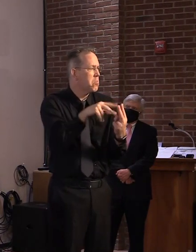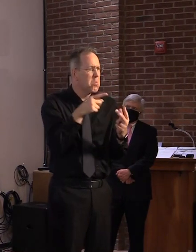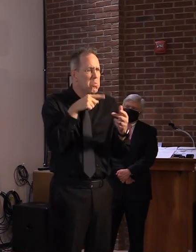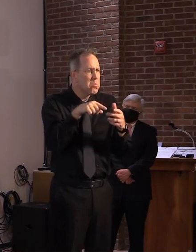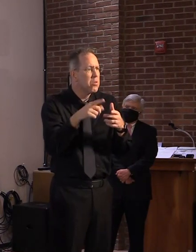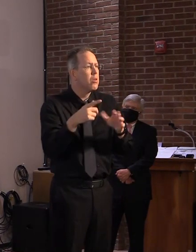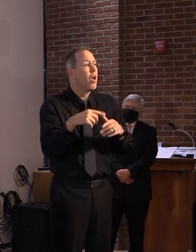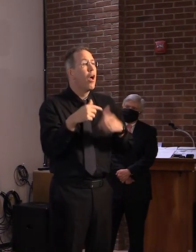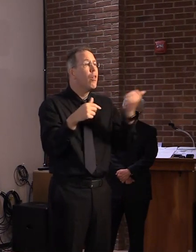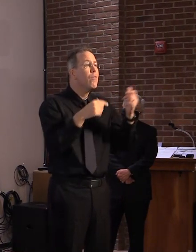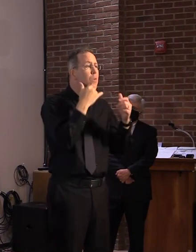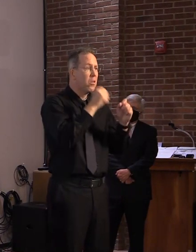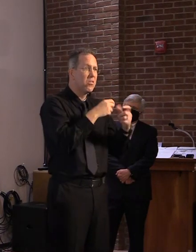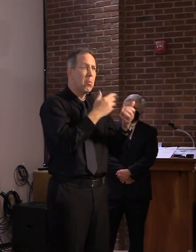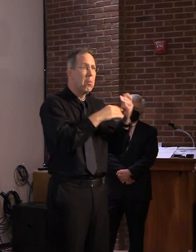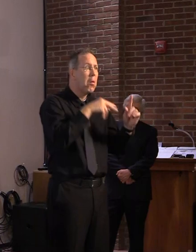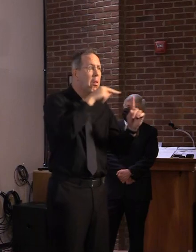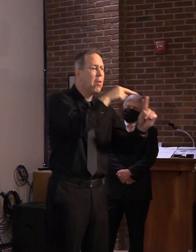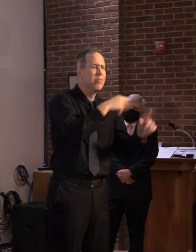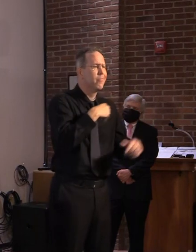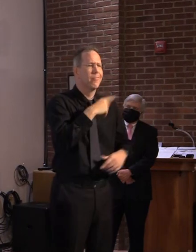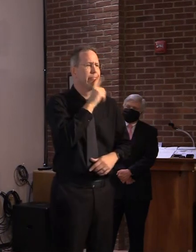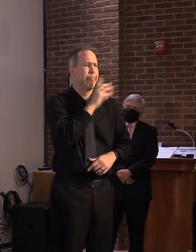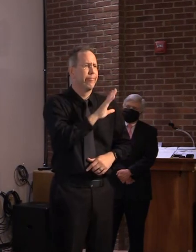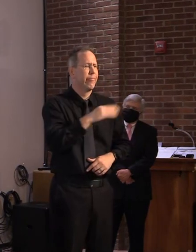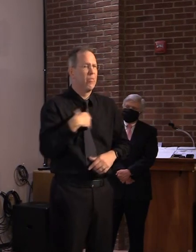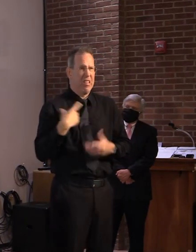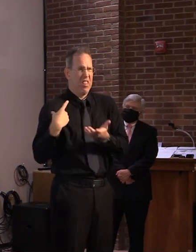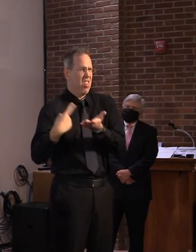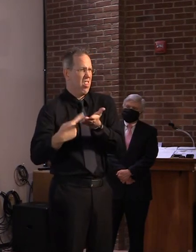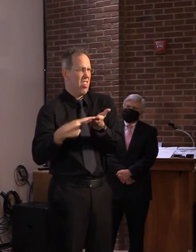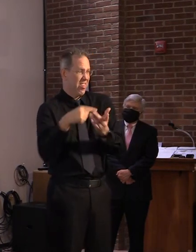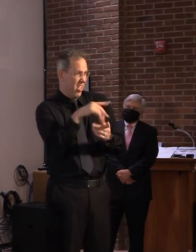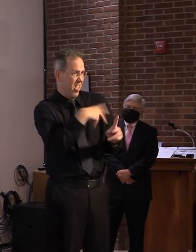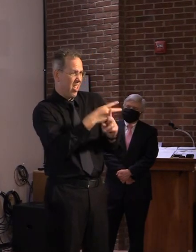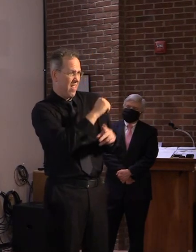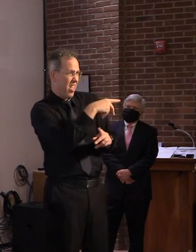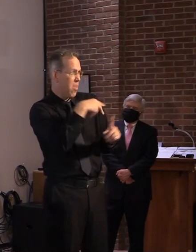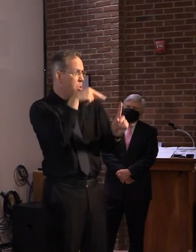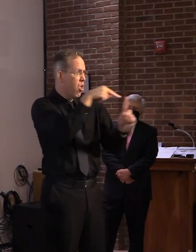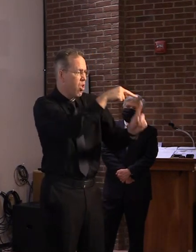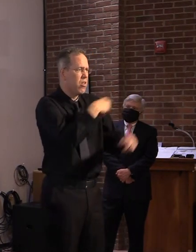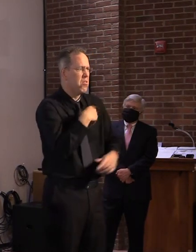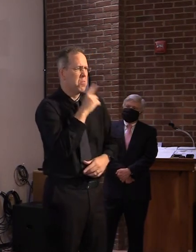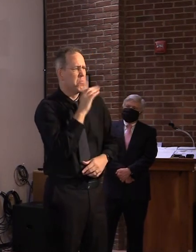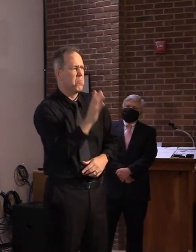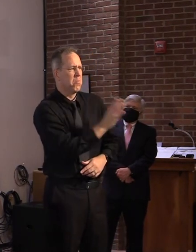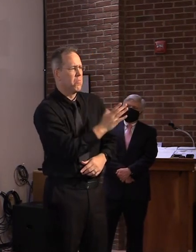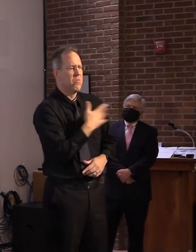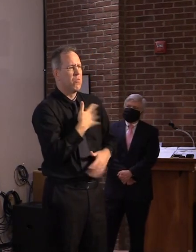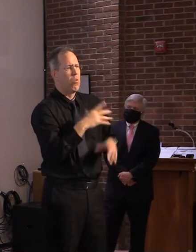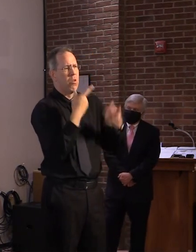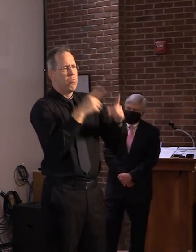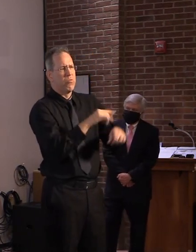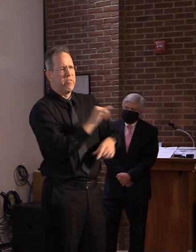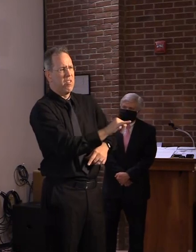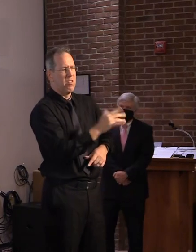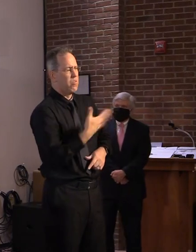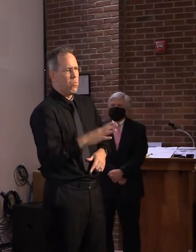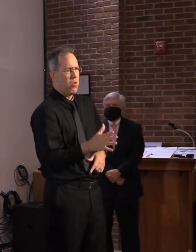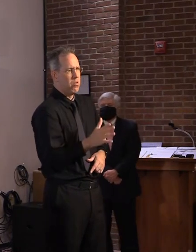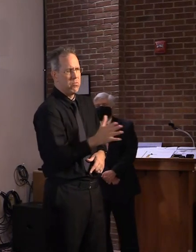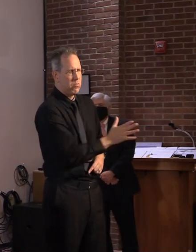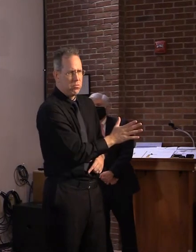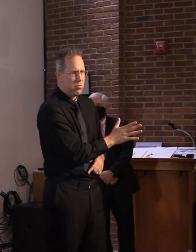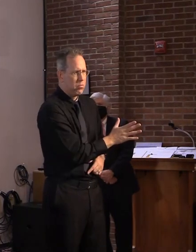actually embarked on that journey. So currently, if a Vermonter has been contacted by someone in the health